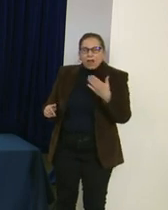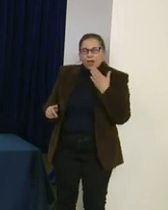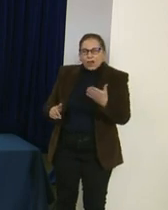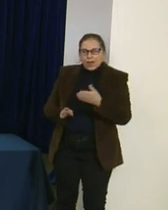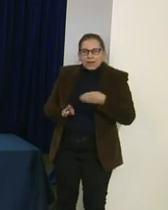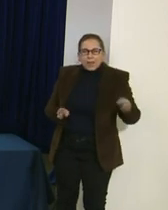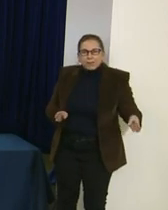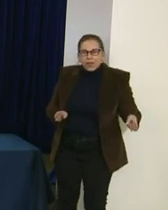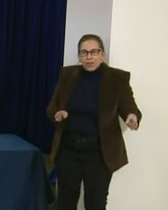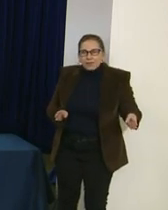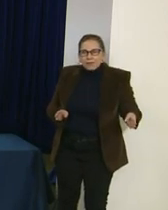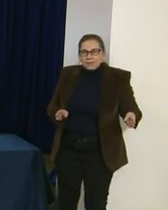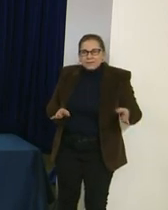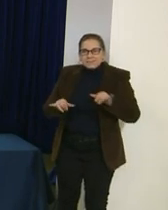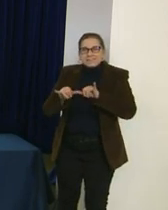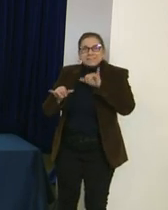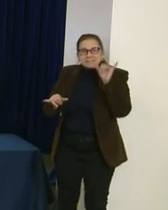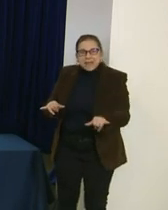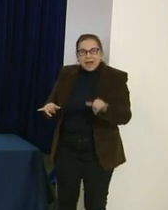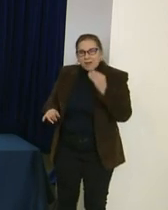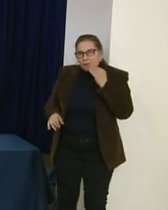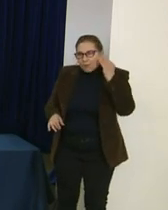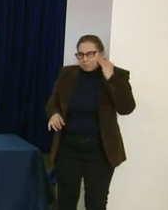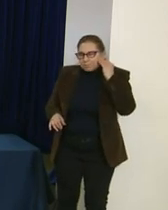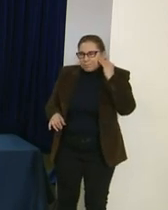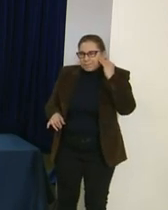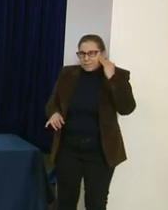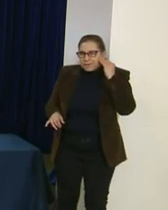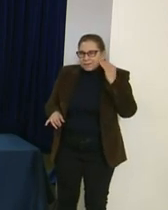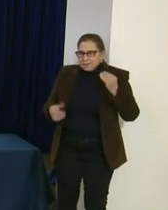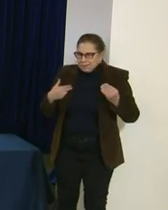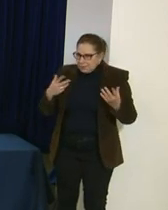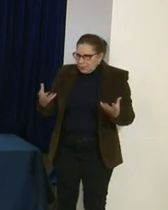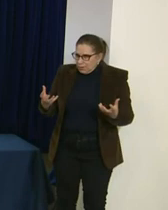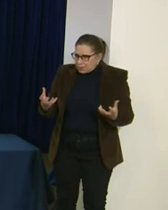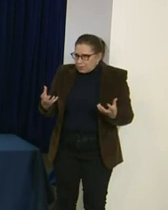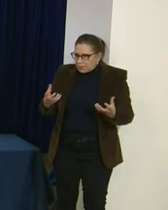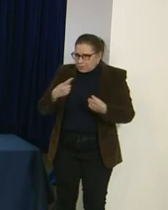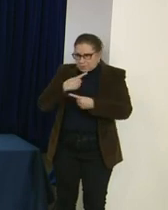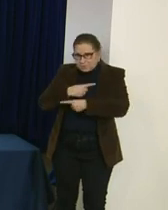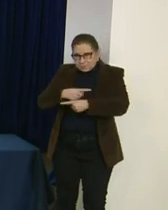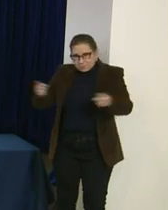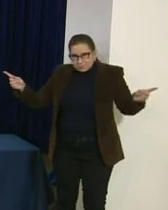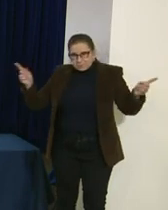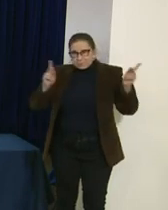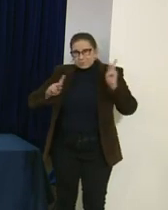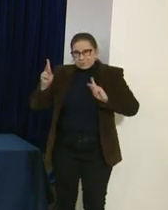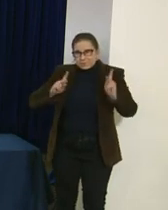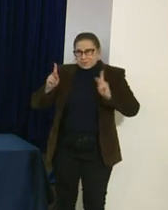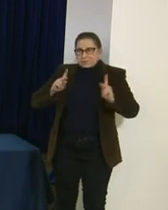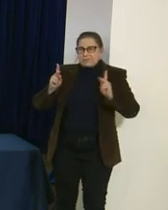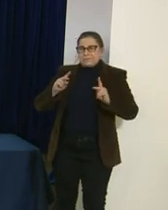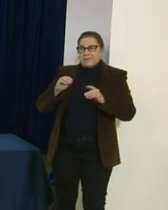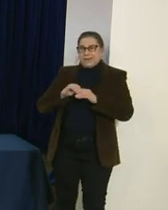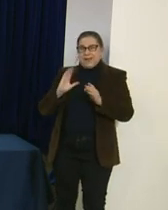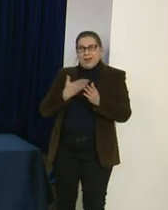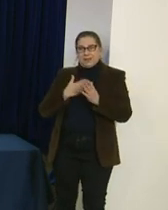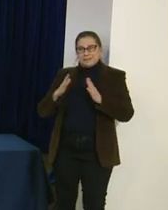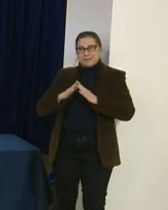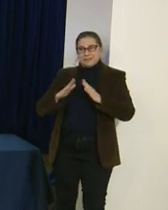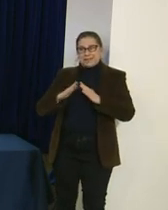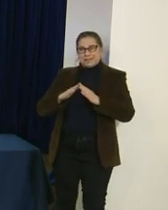especially want to send that message to populations in our city who are